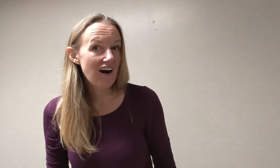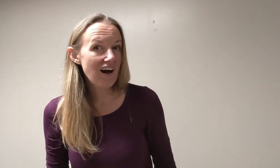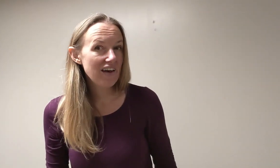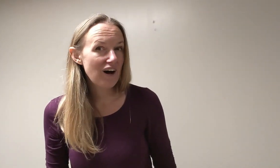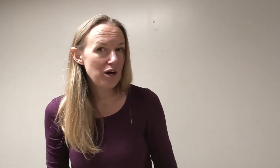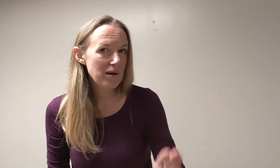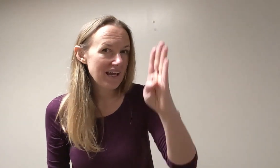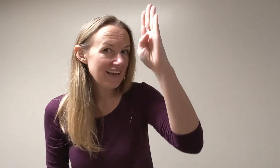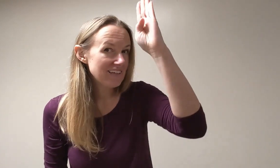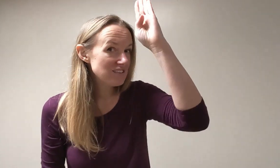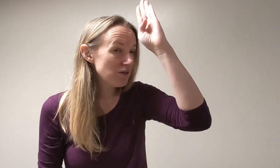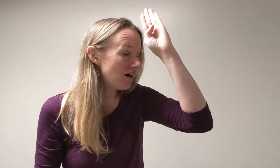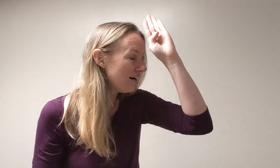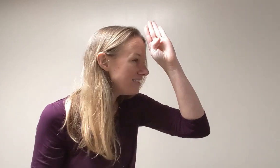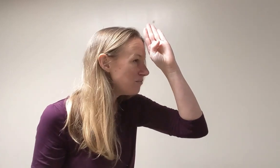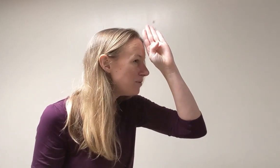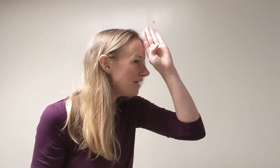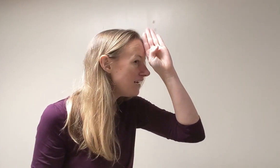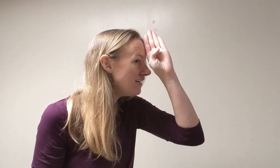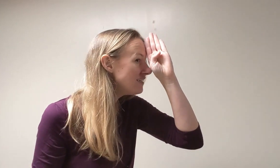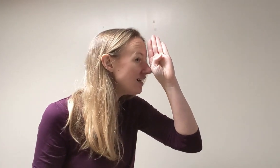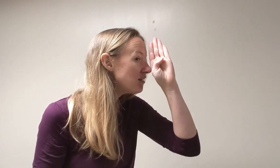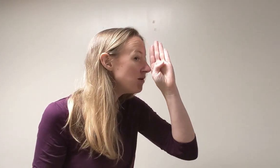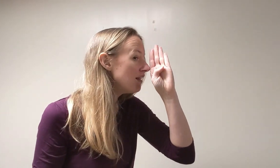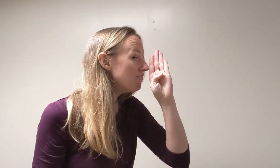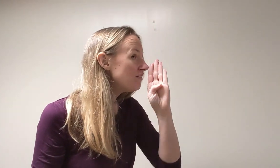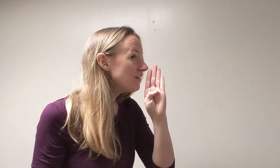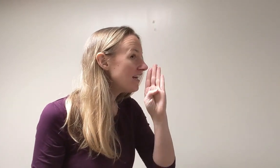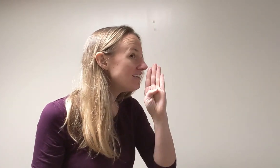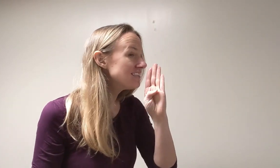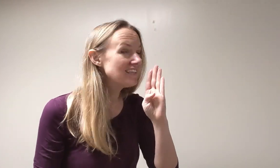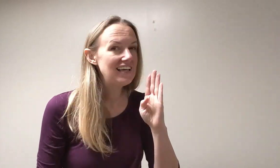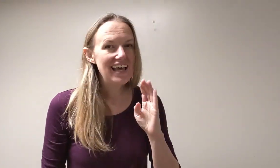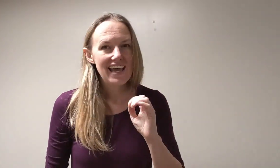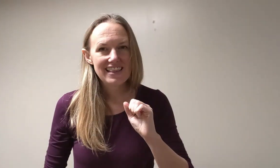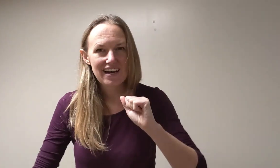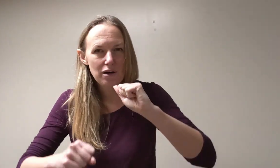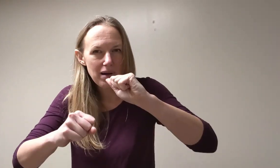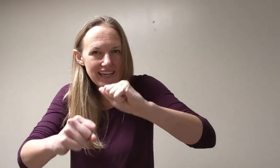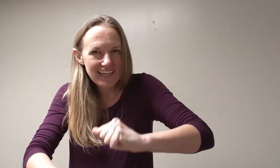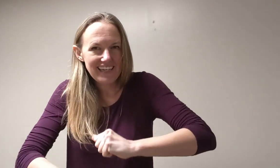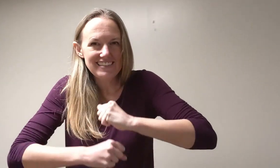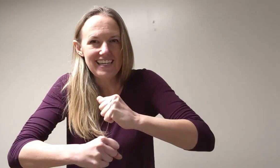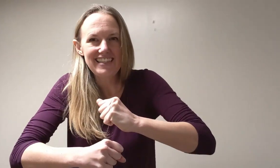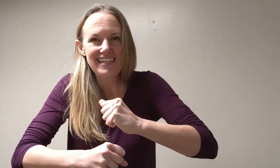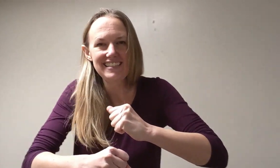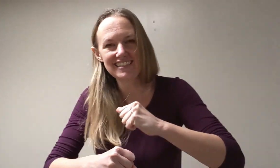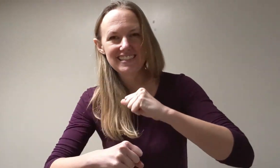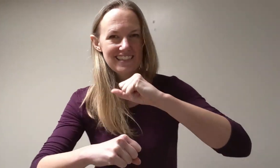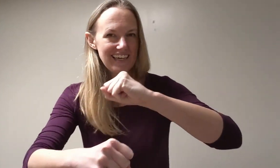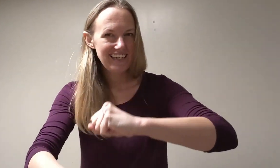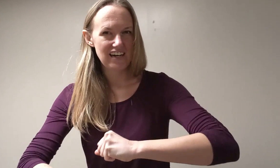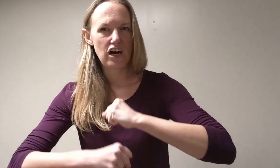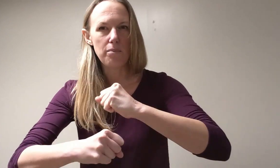God Almighty. So God is a B down the middle of your face, and then Almighty is like this. Okay,